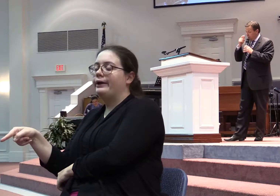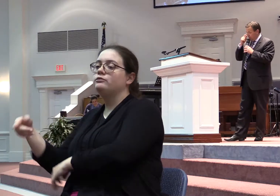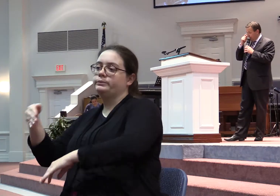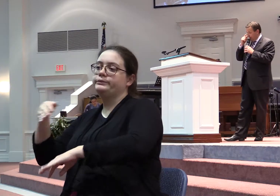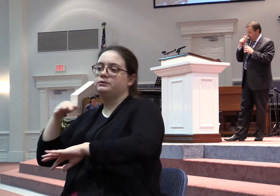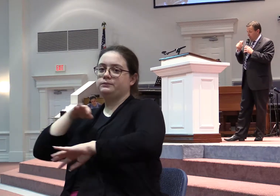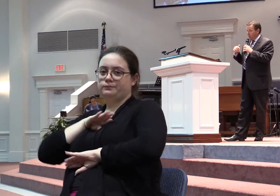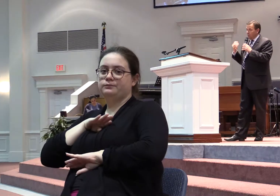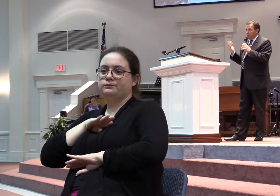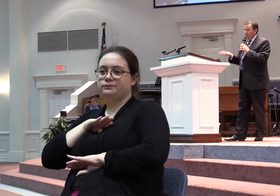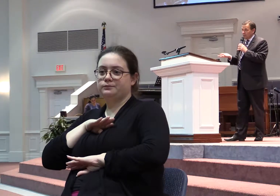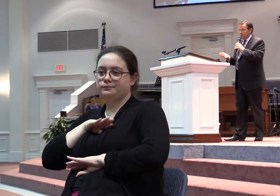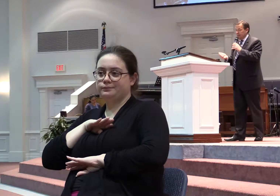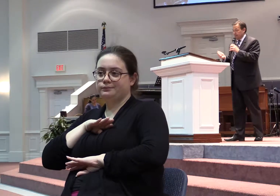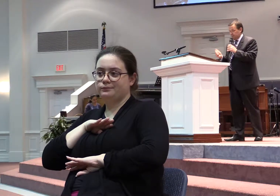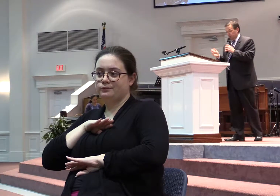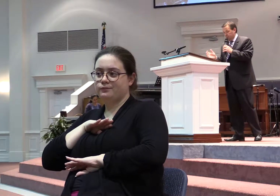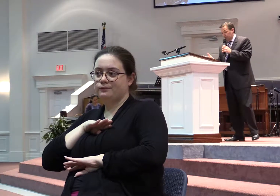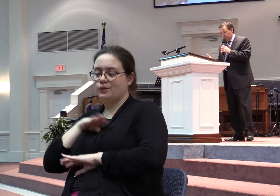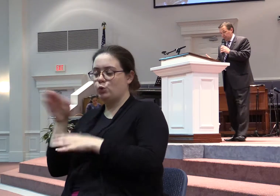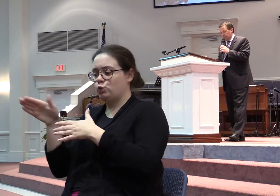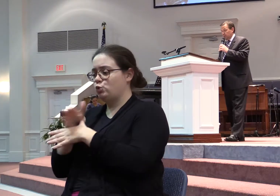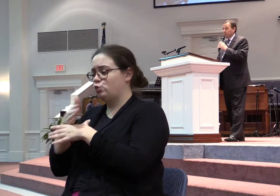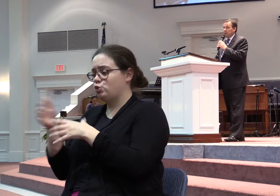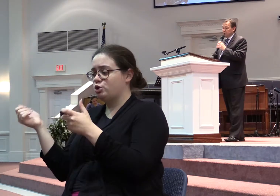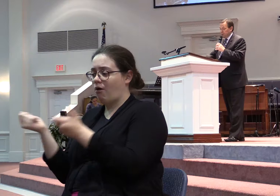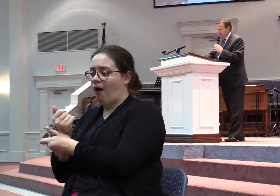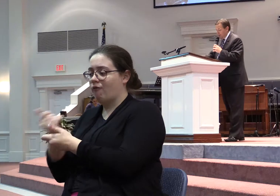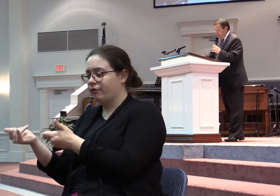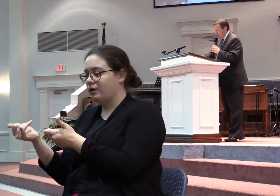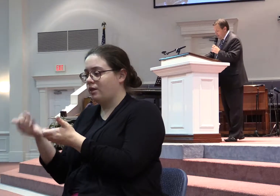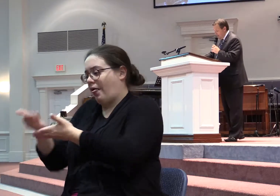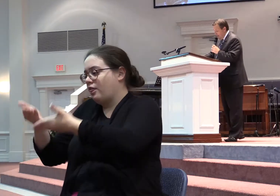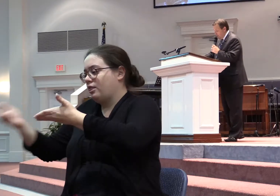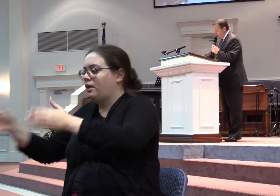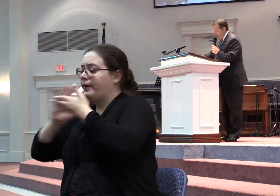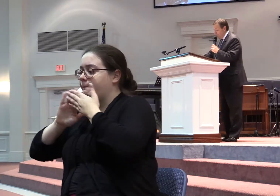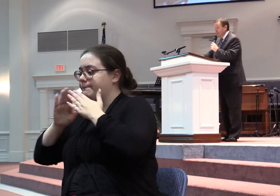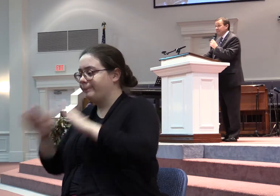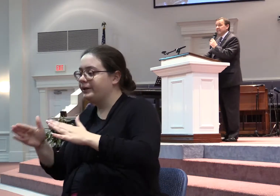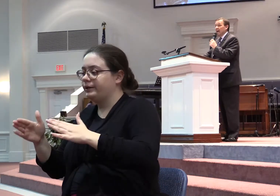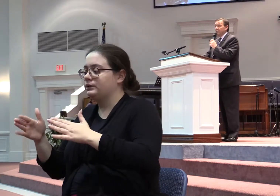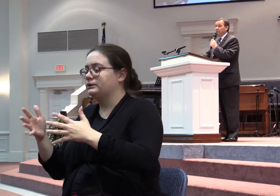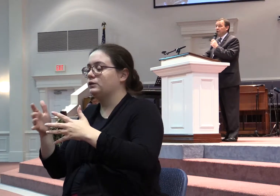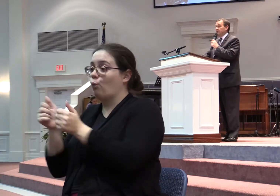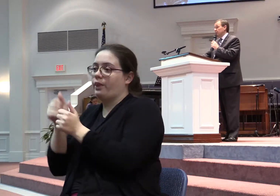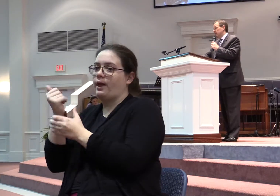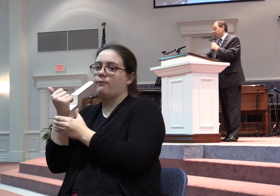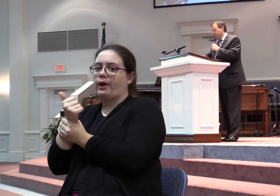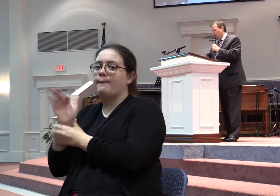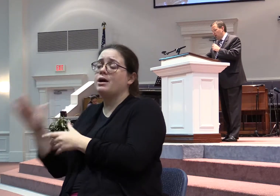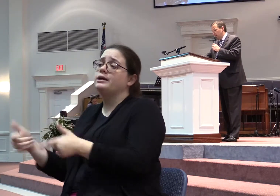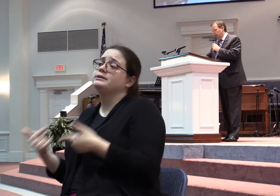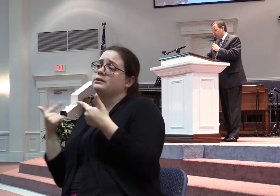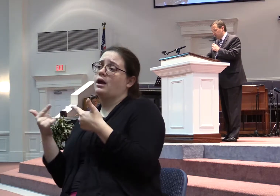to share the prospects and the peace and the prosperity of Abraham, his life would have turned